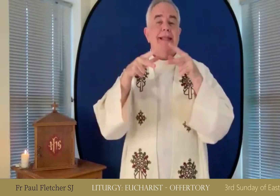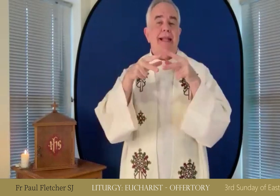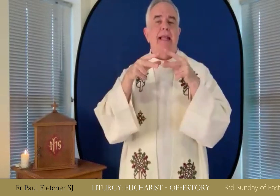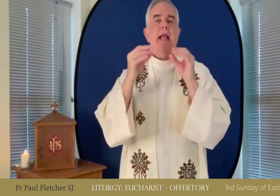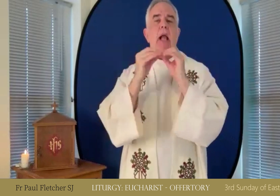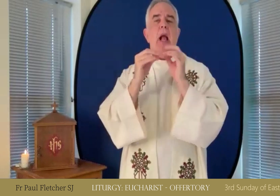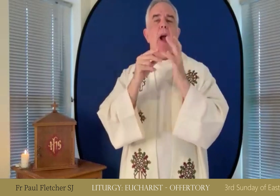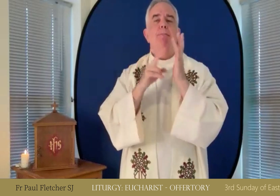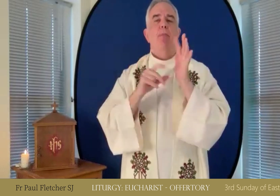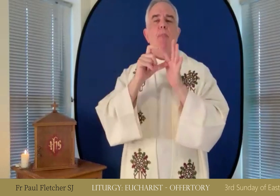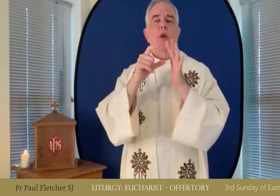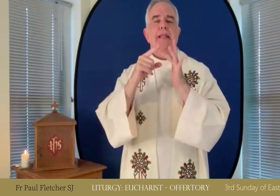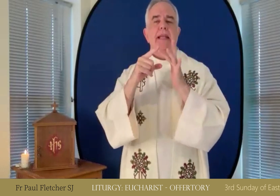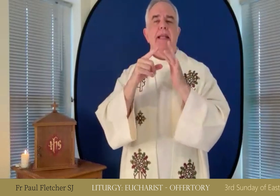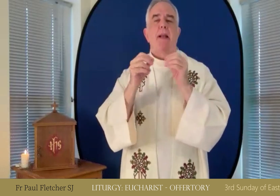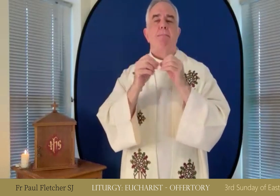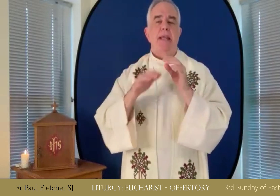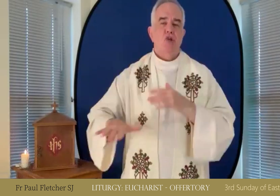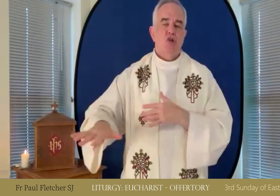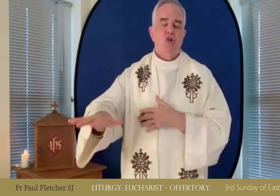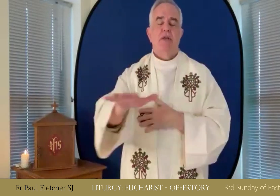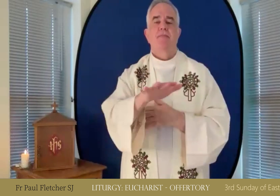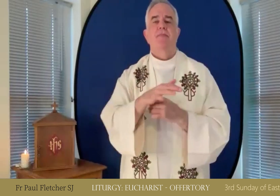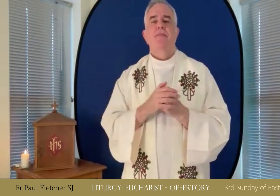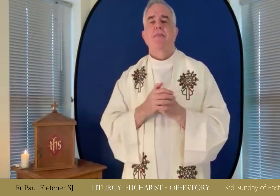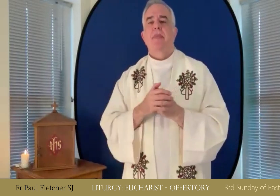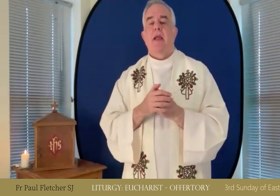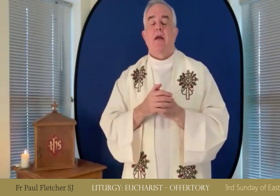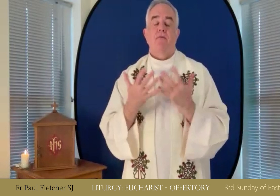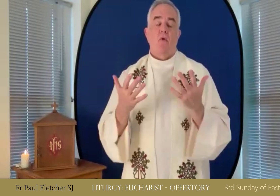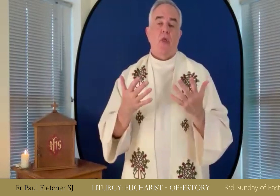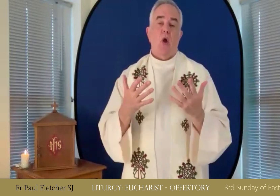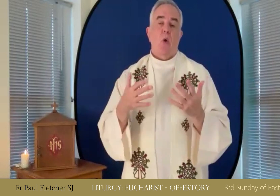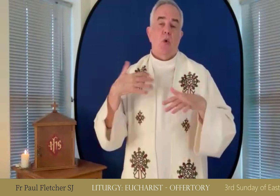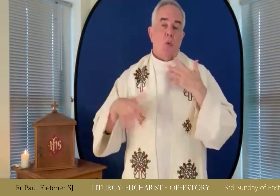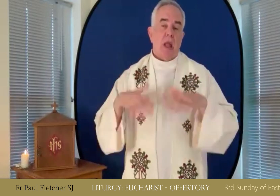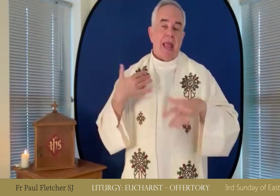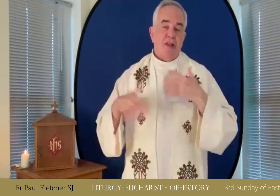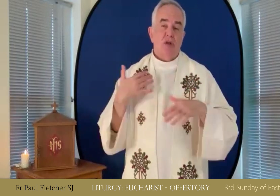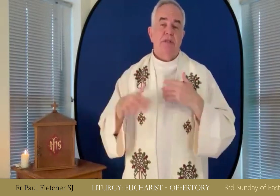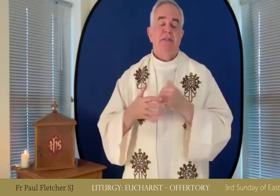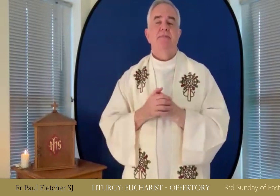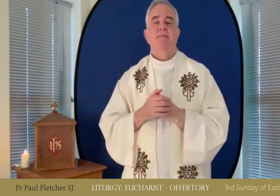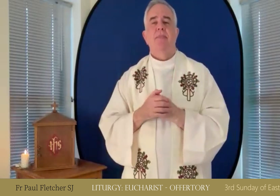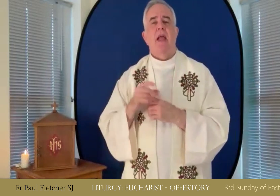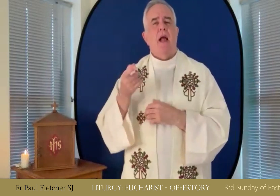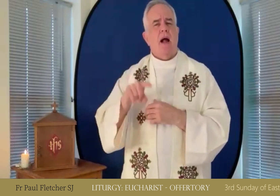Sydney, Bondi Beach, for those who were injured,